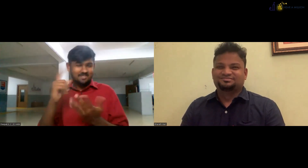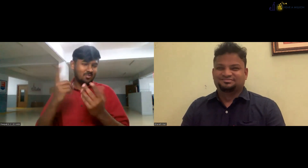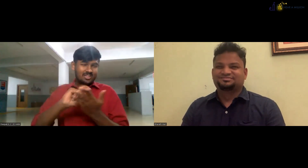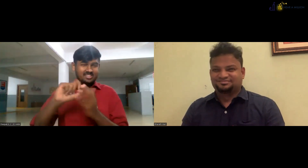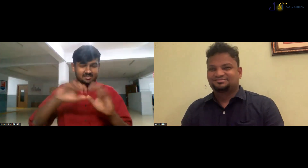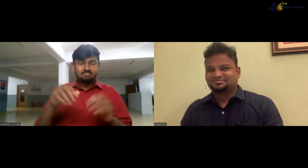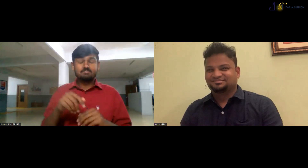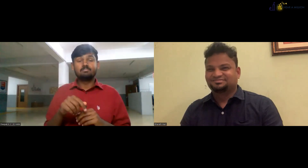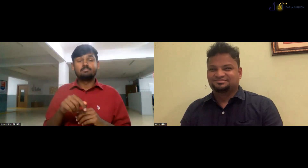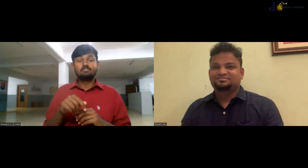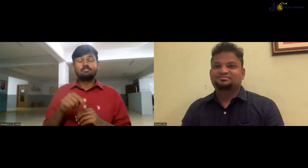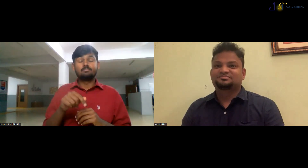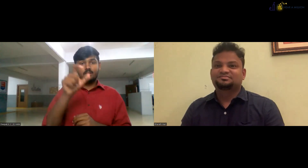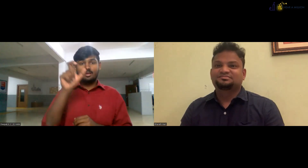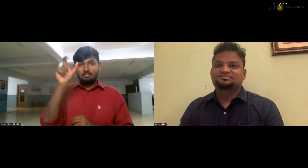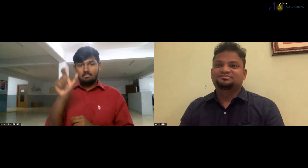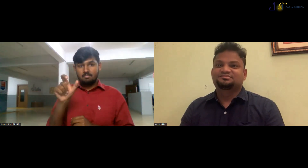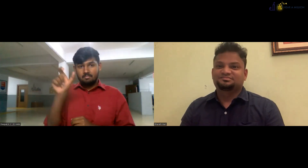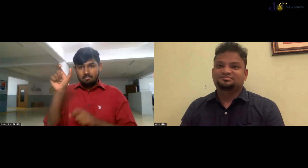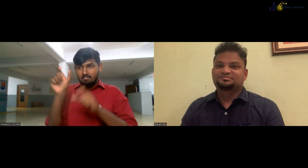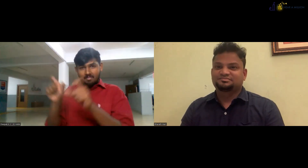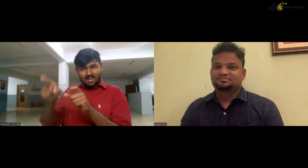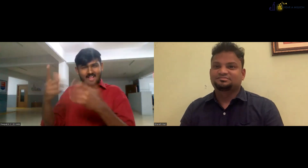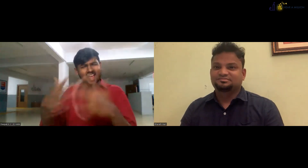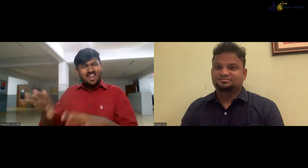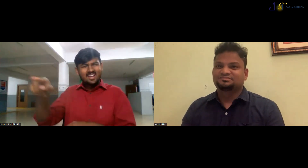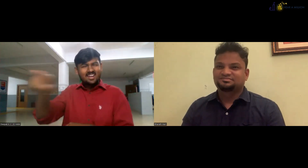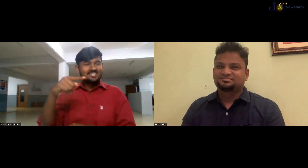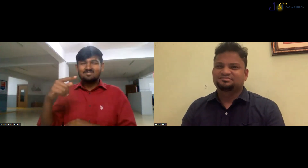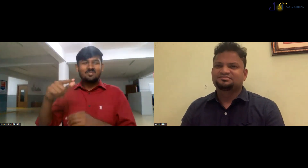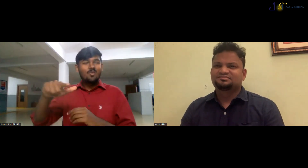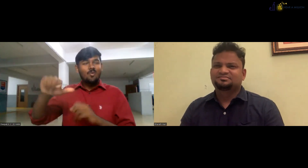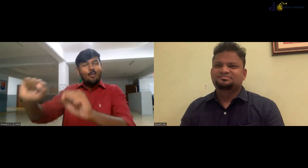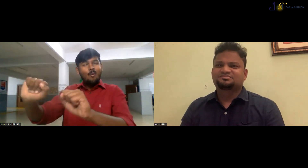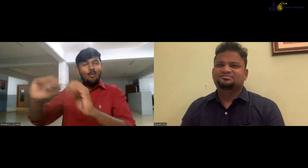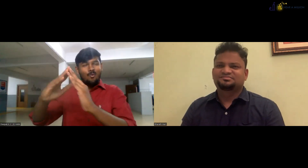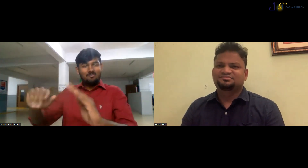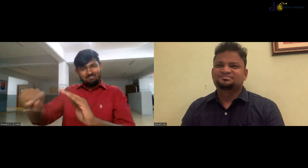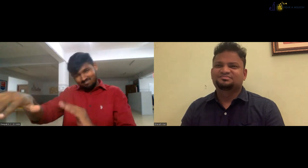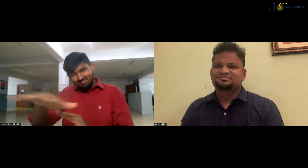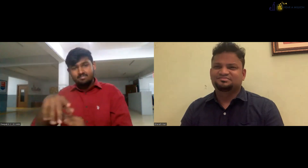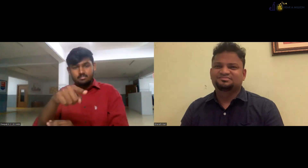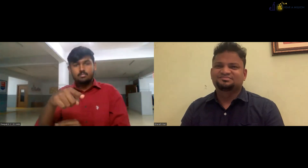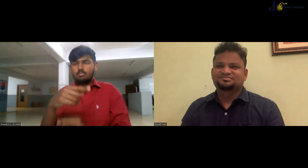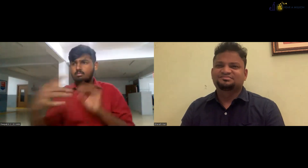So I see on WhatsApp and on social media pages of your WhatsApp and Instagram.